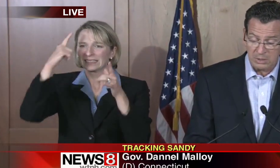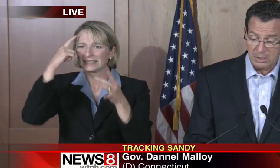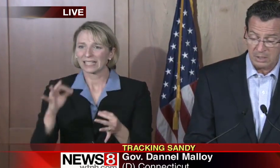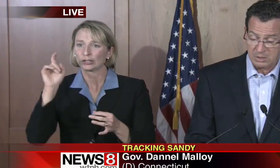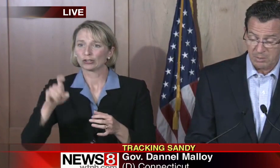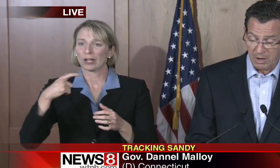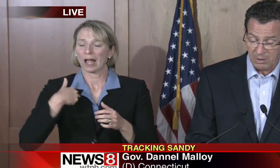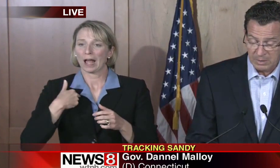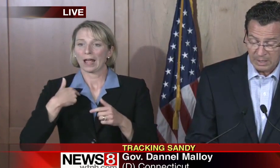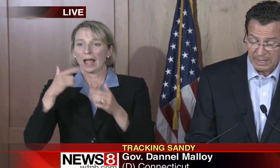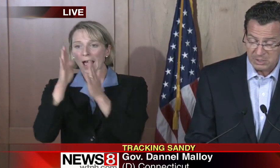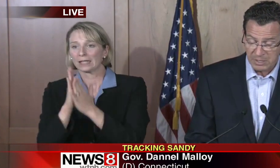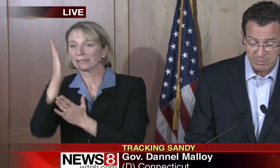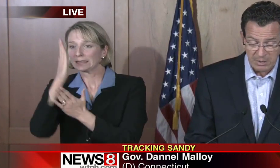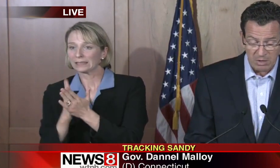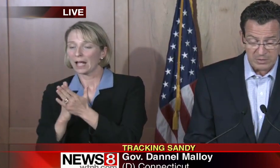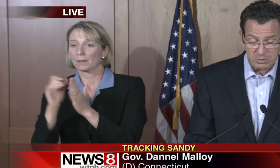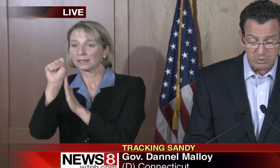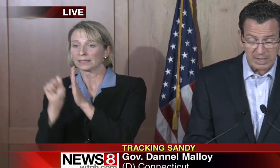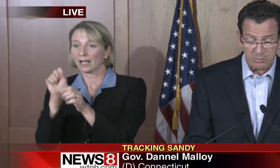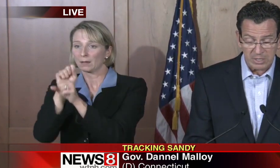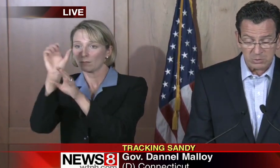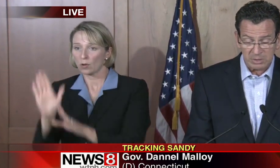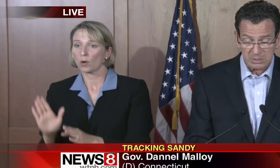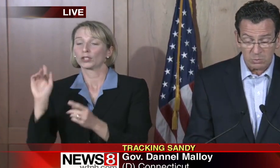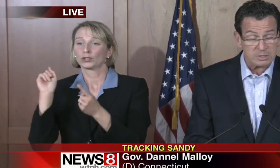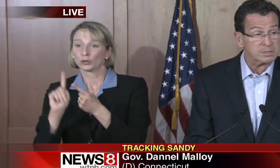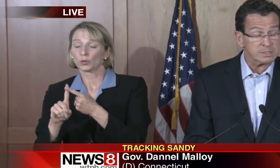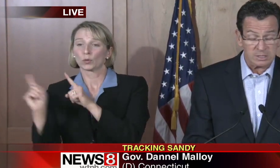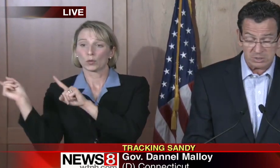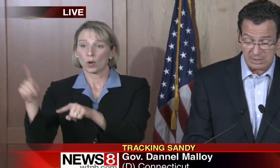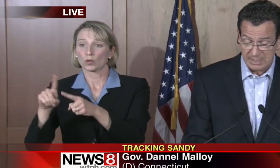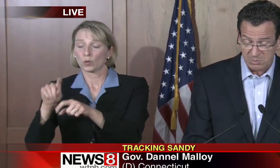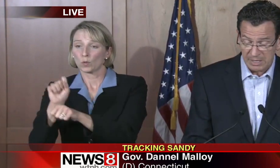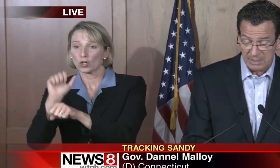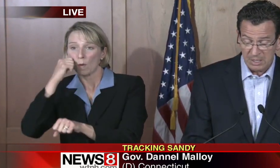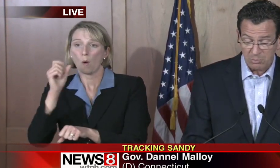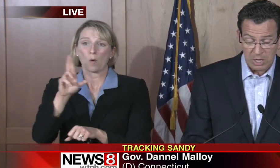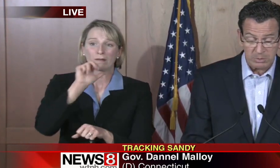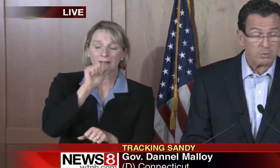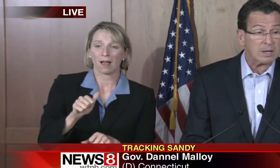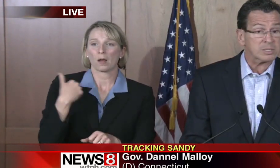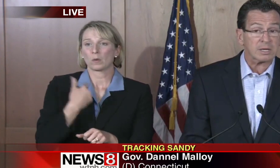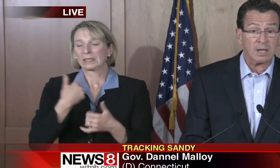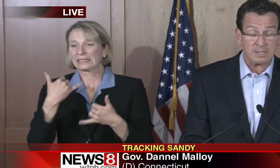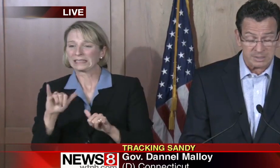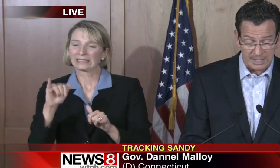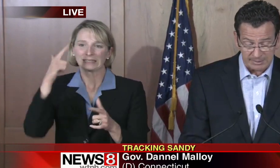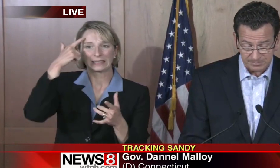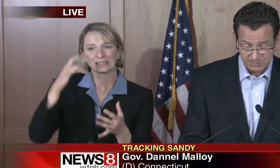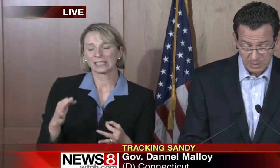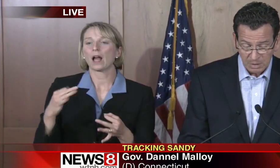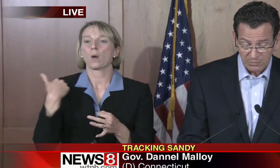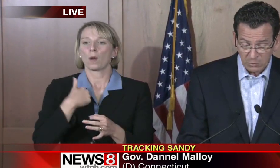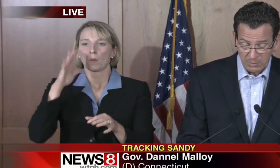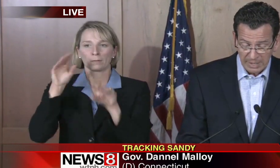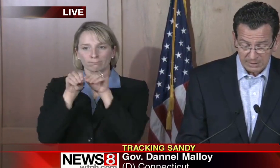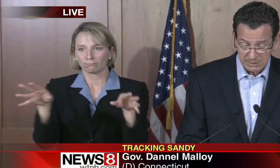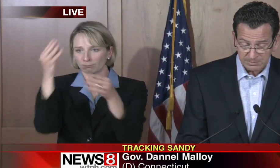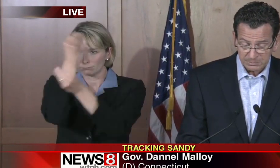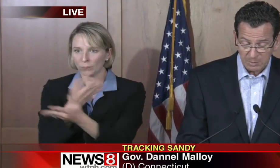work tomorrow. I expect my office to put out a press release once the decision is made, probably around 10 o'clock tonight. A